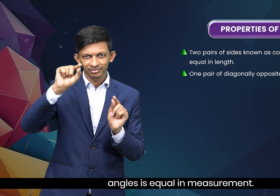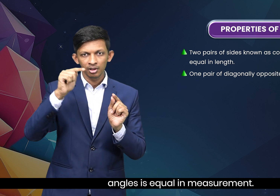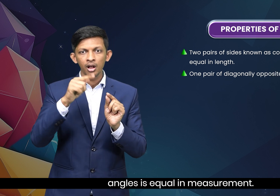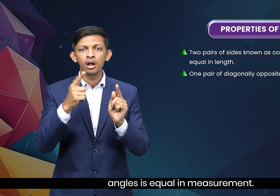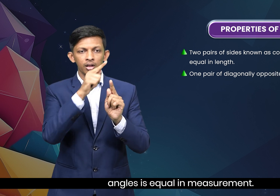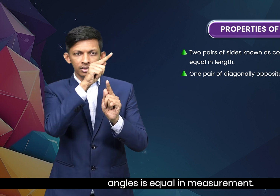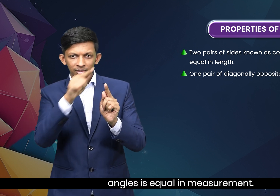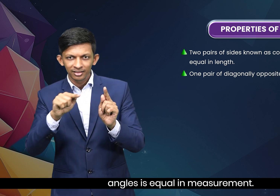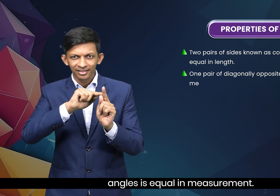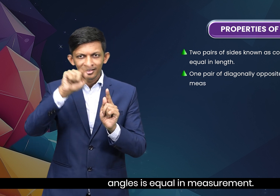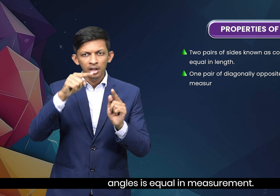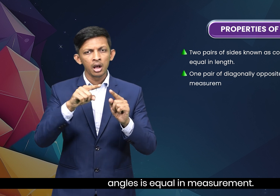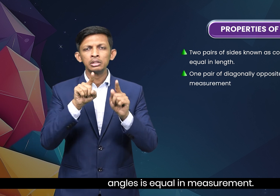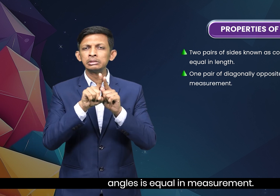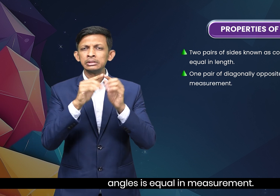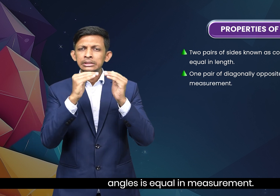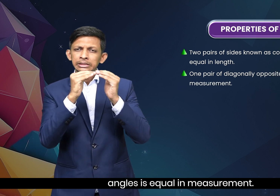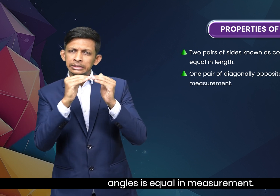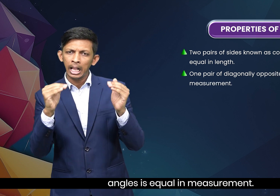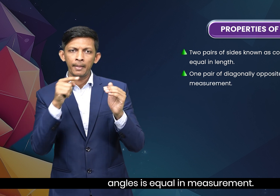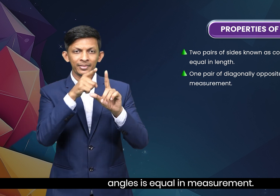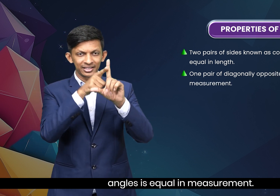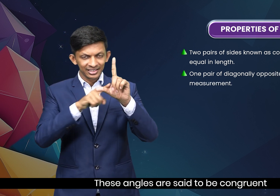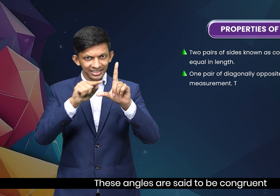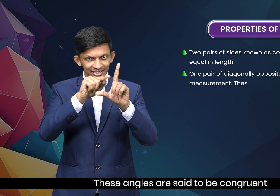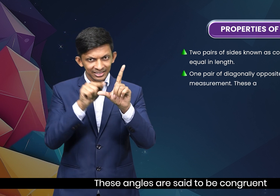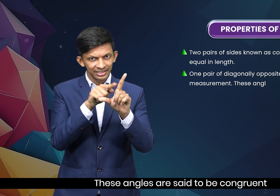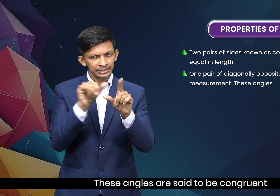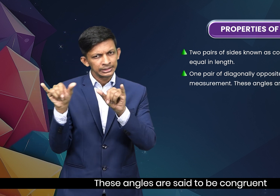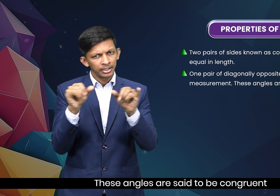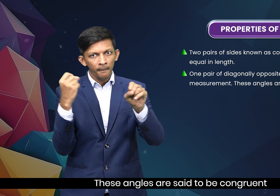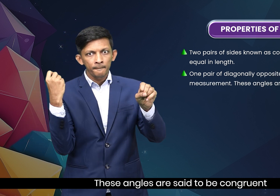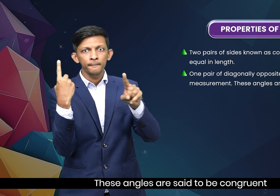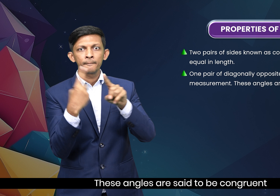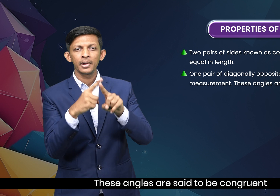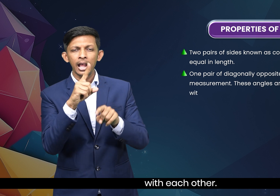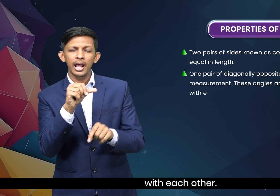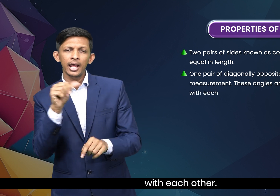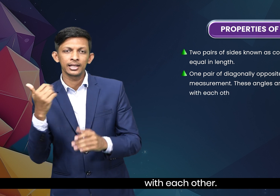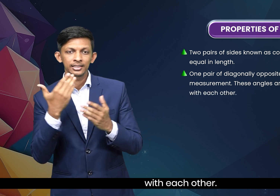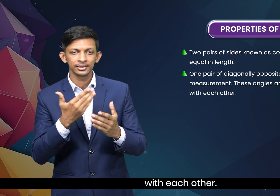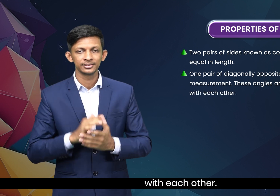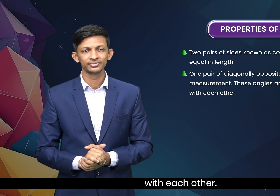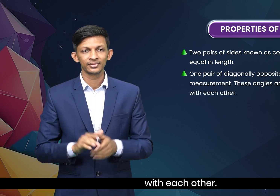angles is equal in measurement. These angles are said to be congruent with each other.